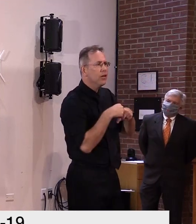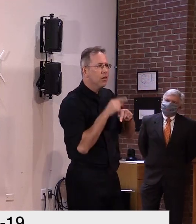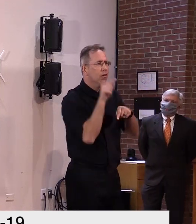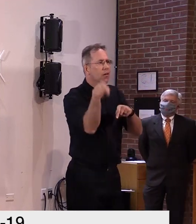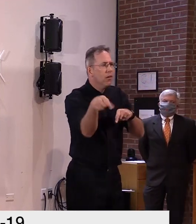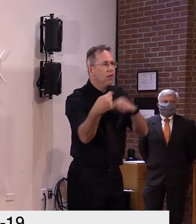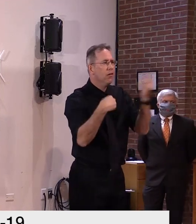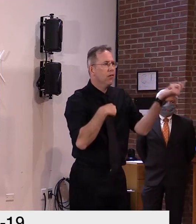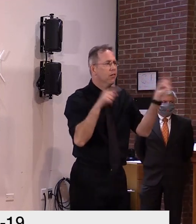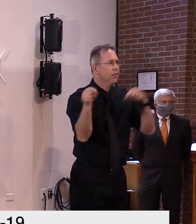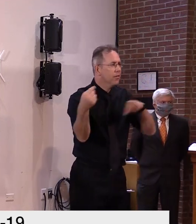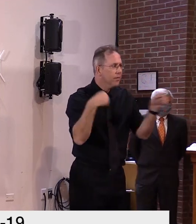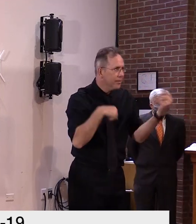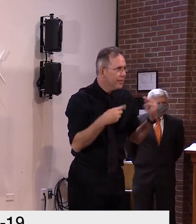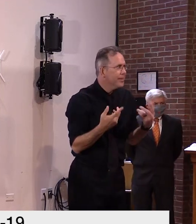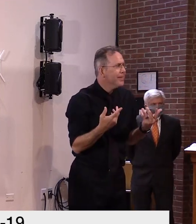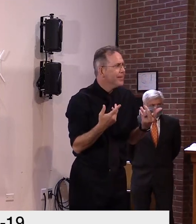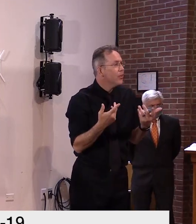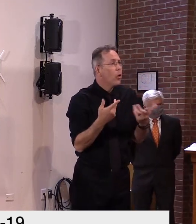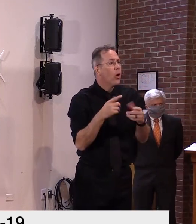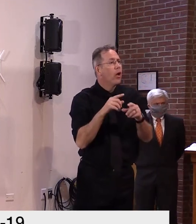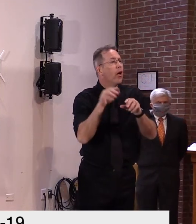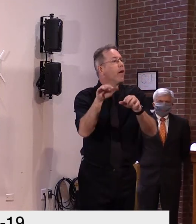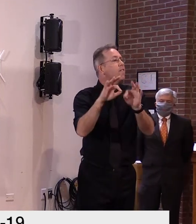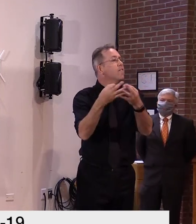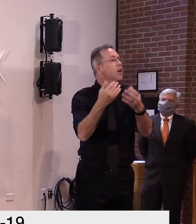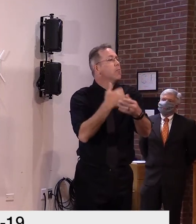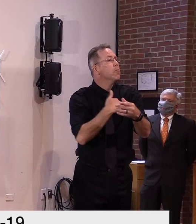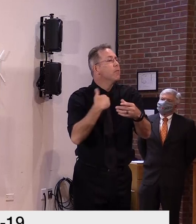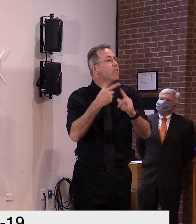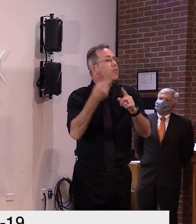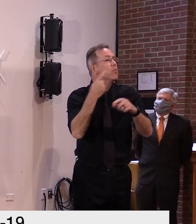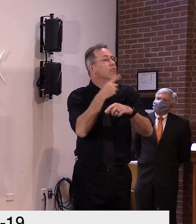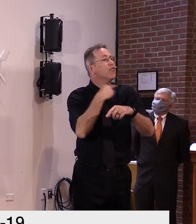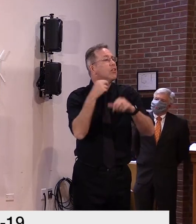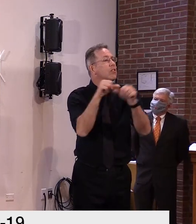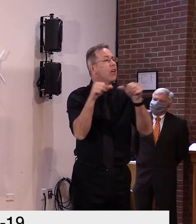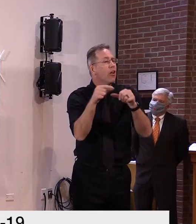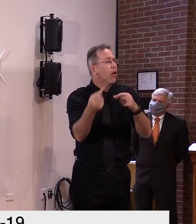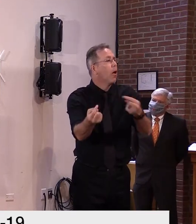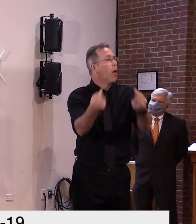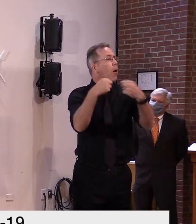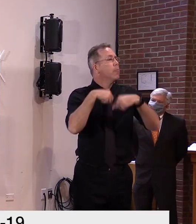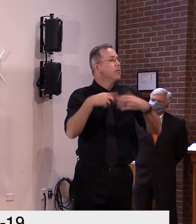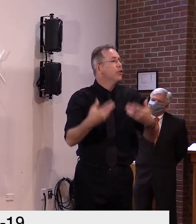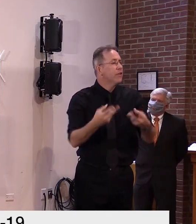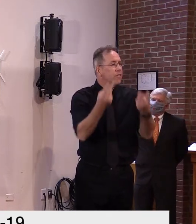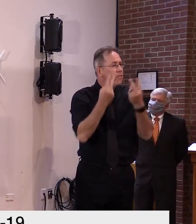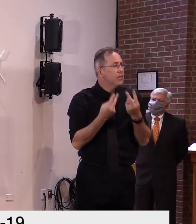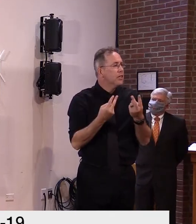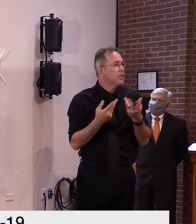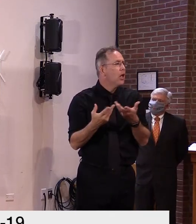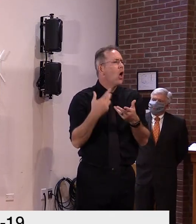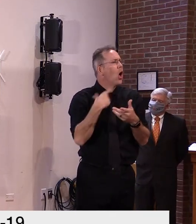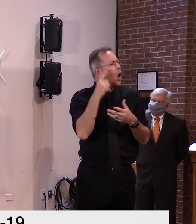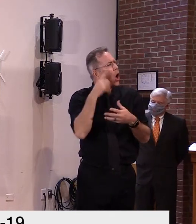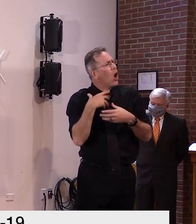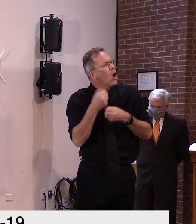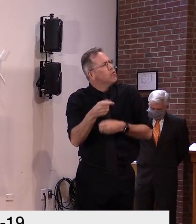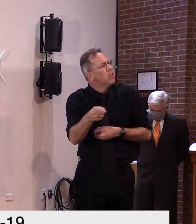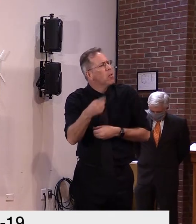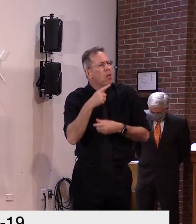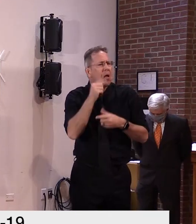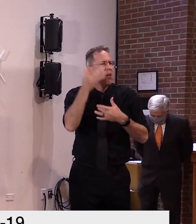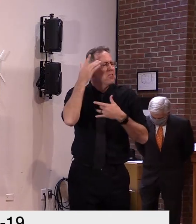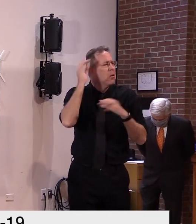having family come to the state, and thinking because they were trusted and so familiar